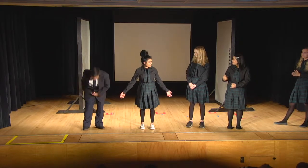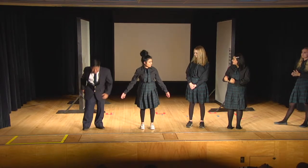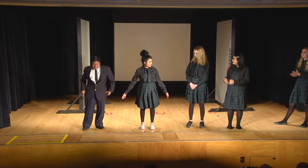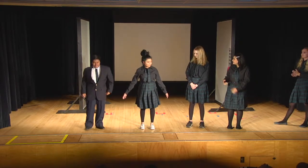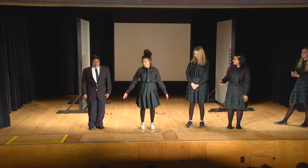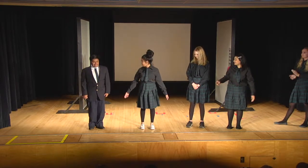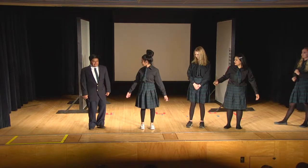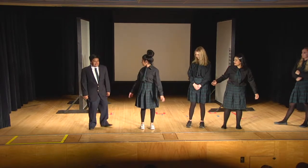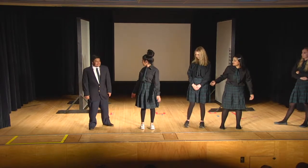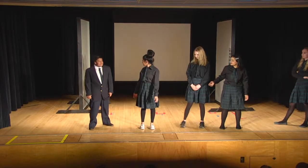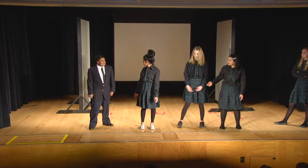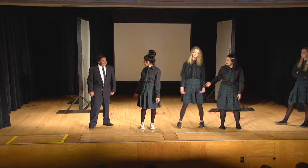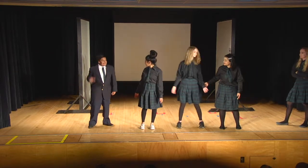Played by Andre.